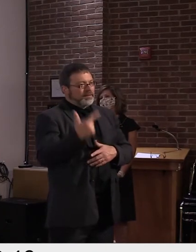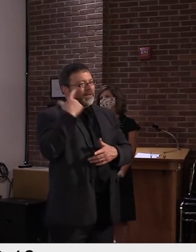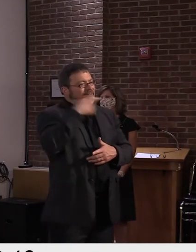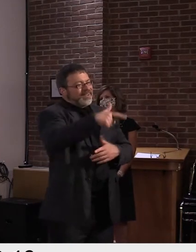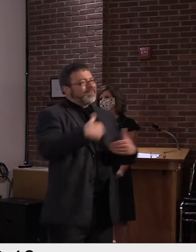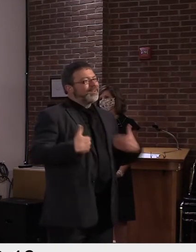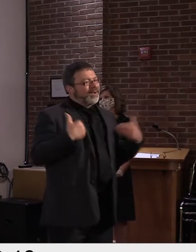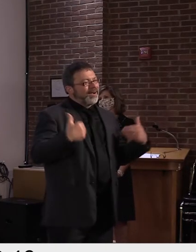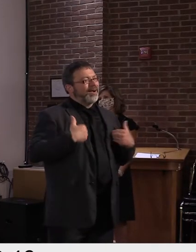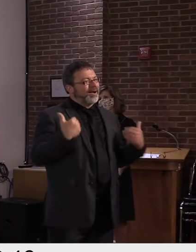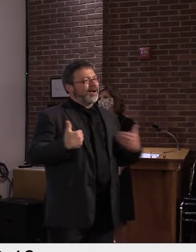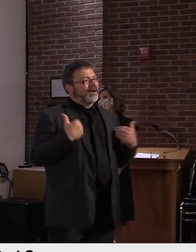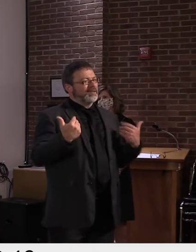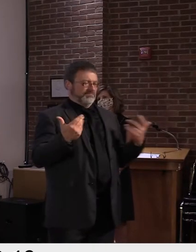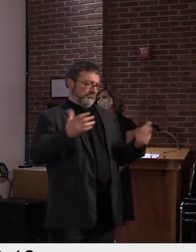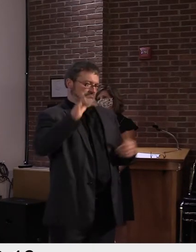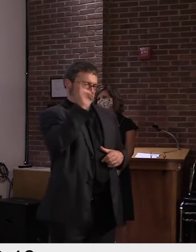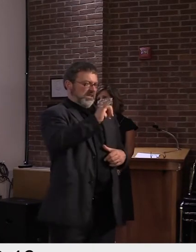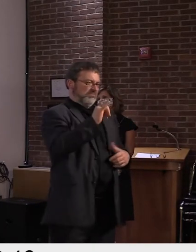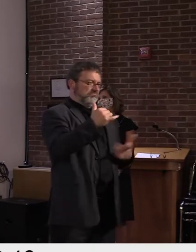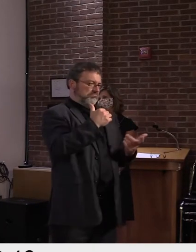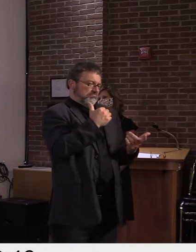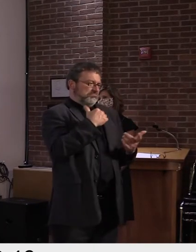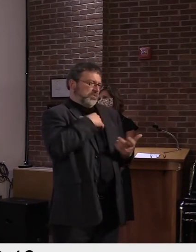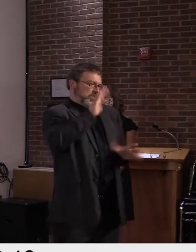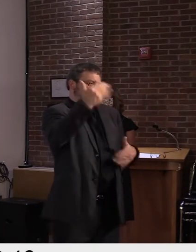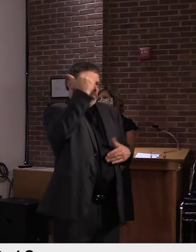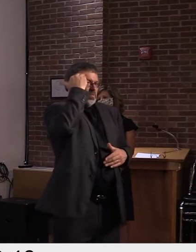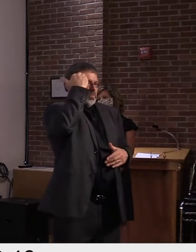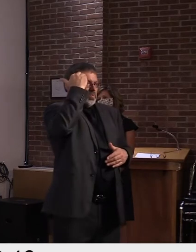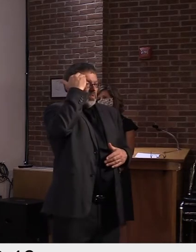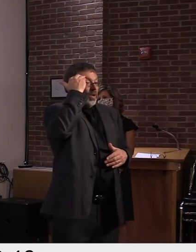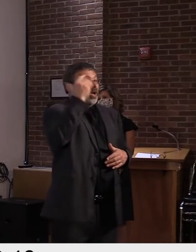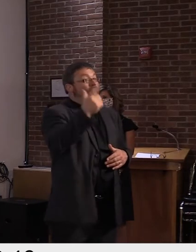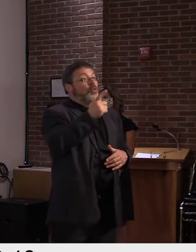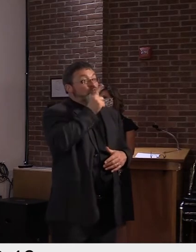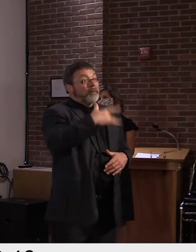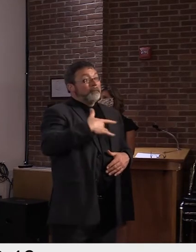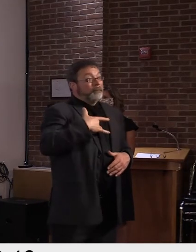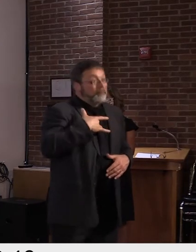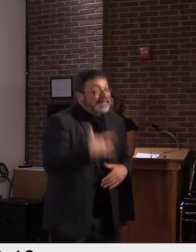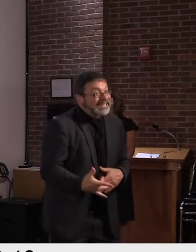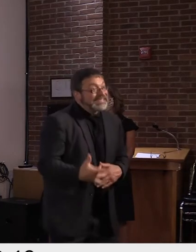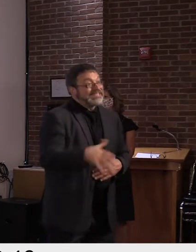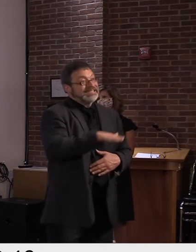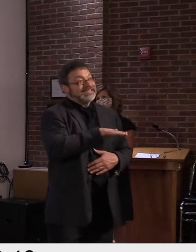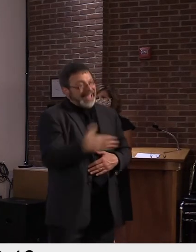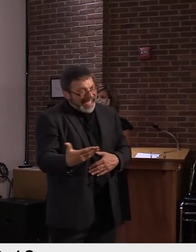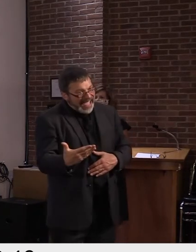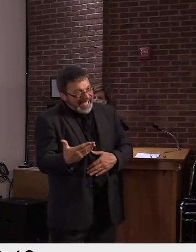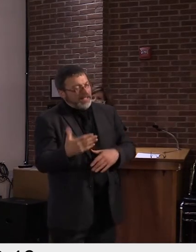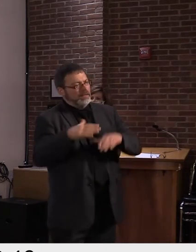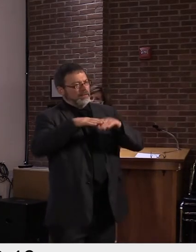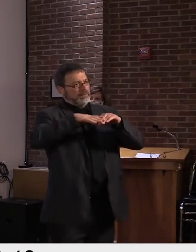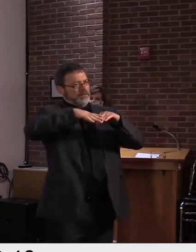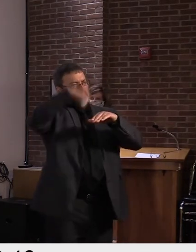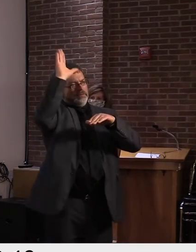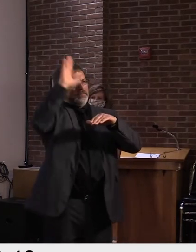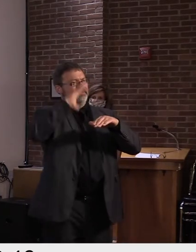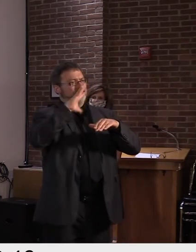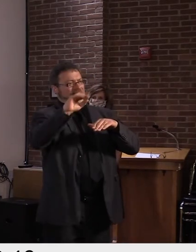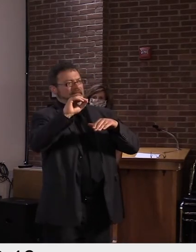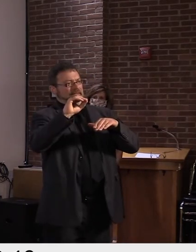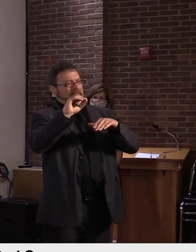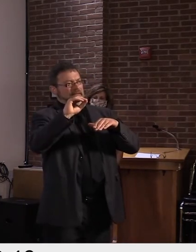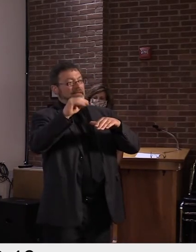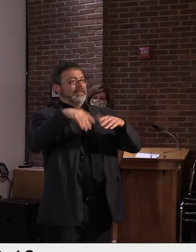look at the fatality rate in that below 50 age range, it's quite small compared to